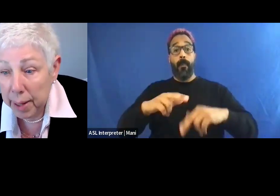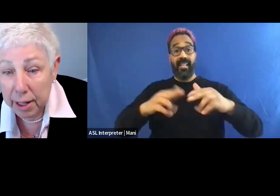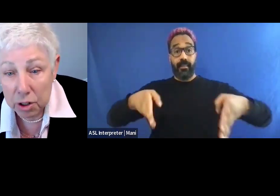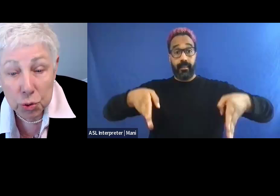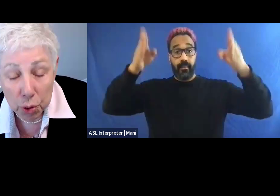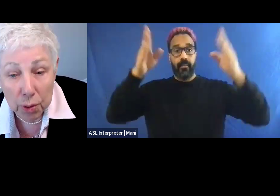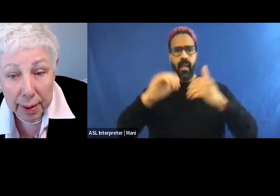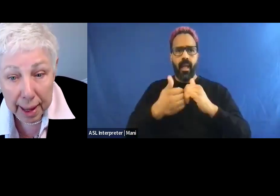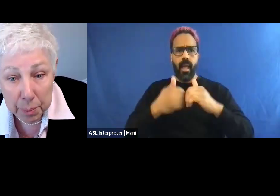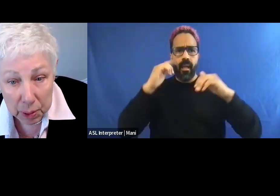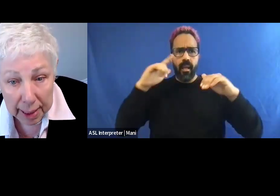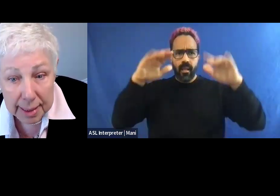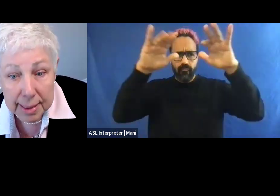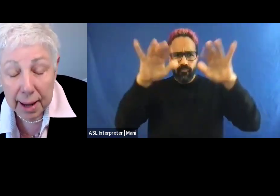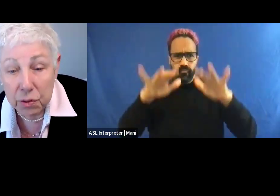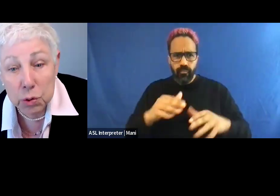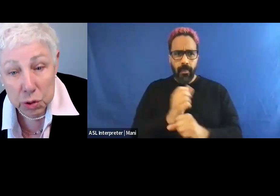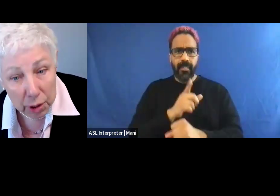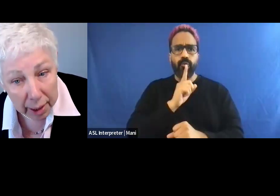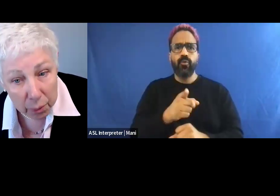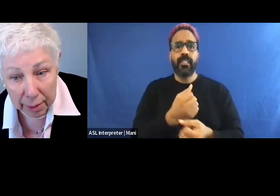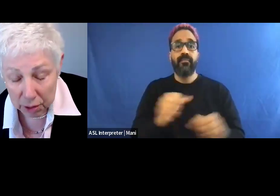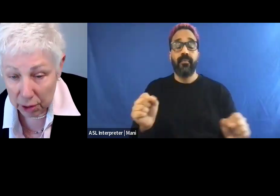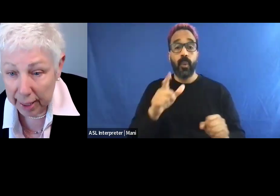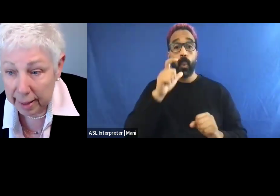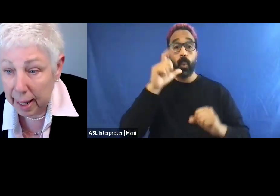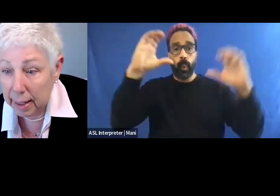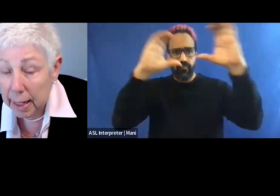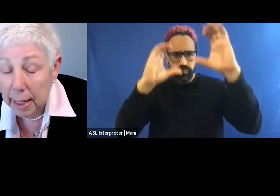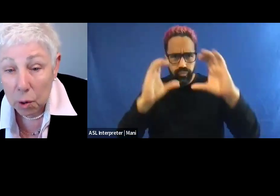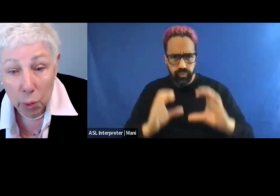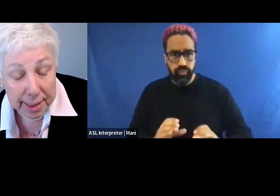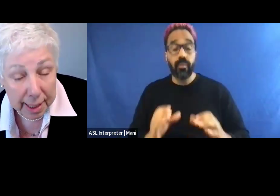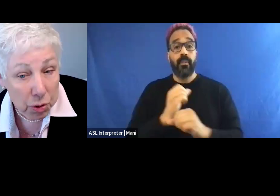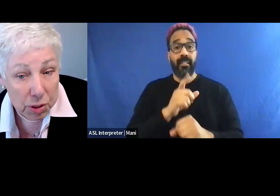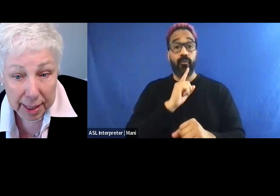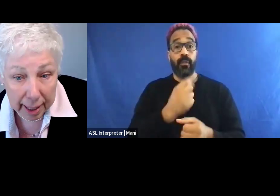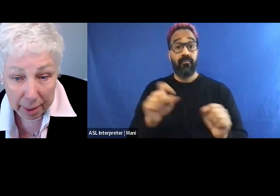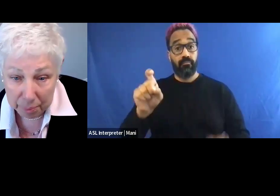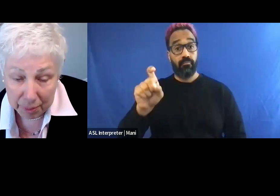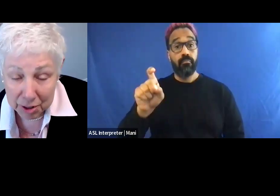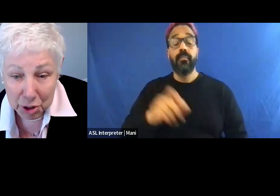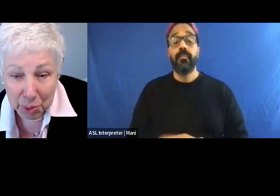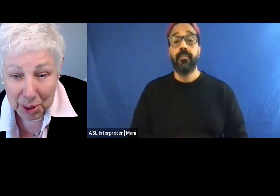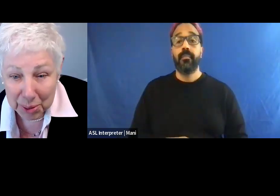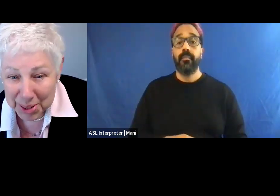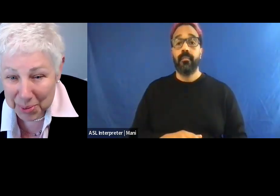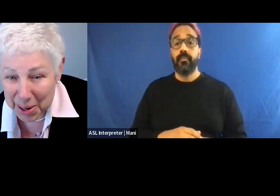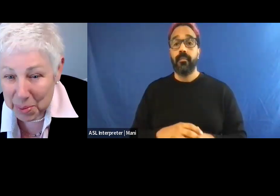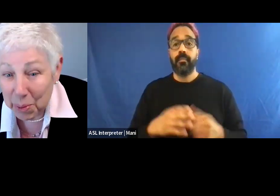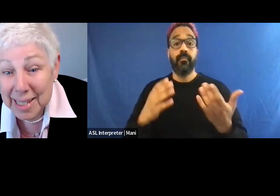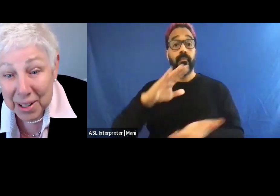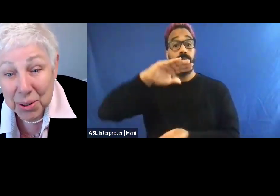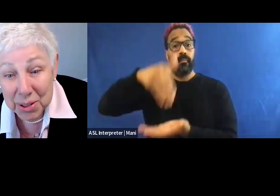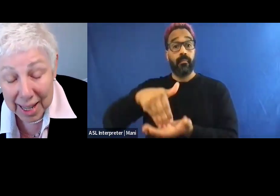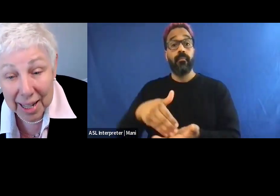are you making sure that that building is safe? Who's looking around and looking at that? With centers that, and it should with others as well,